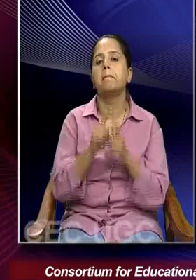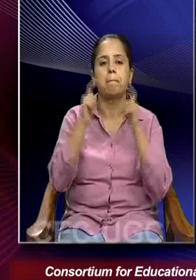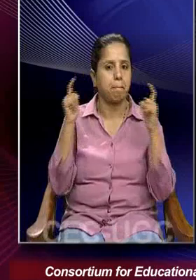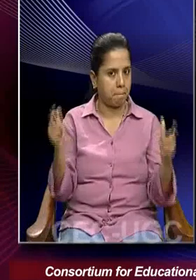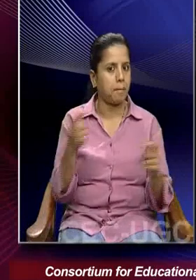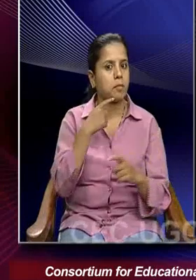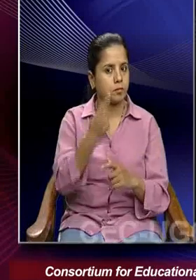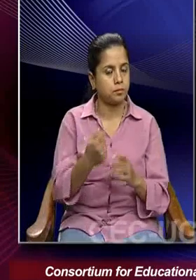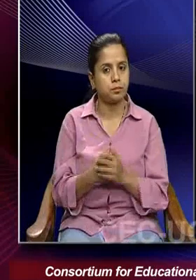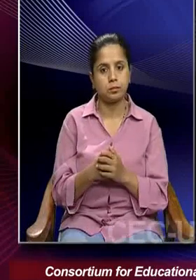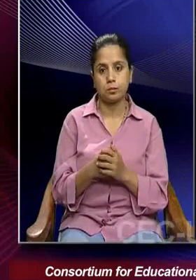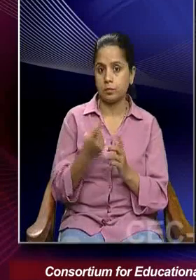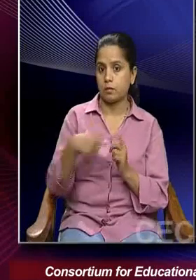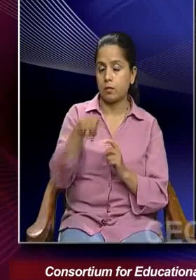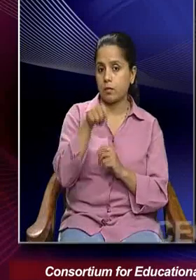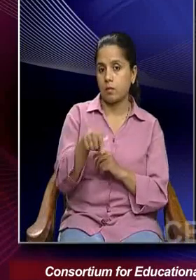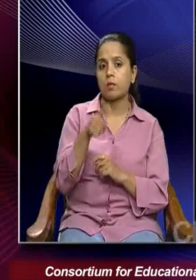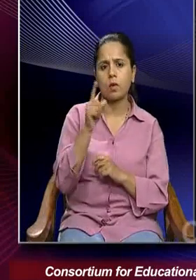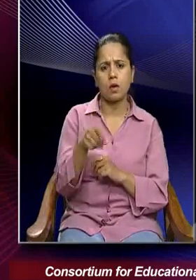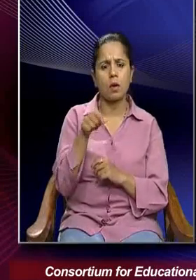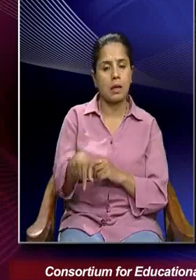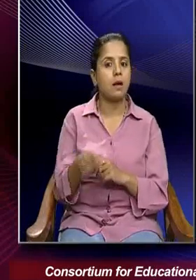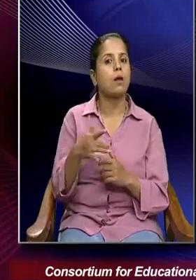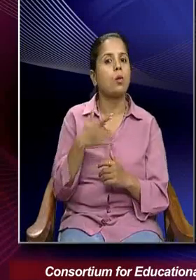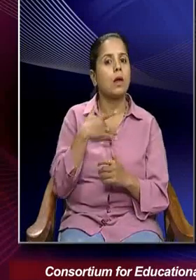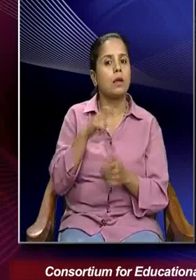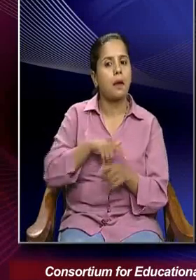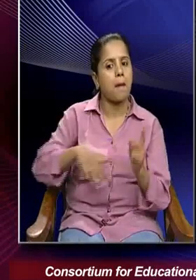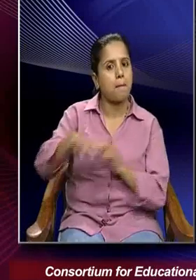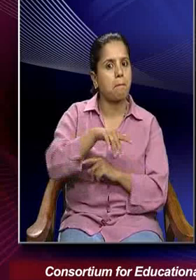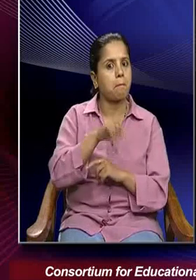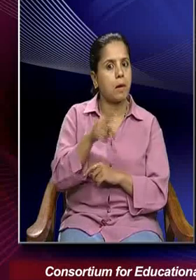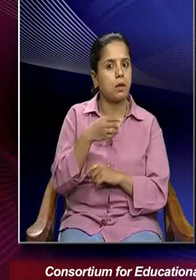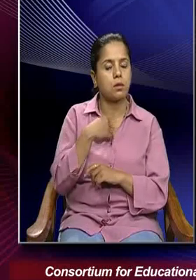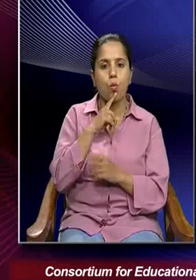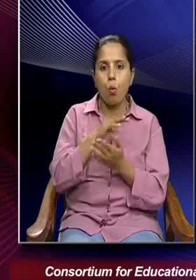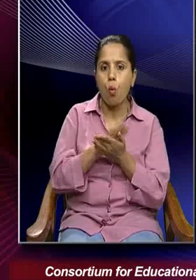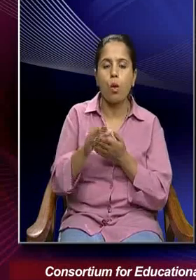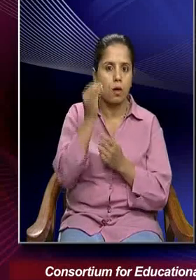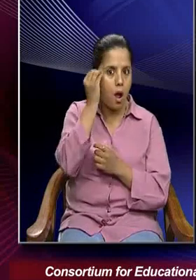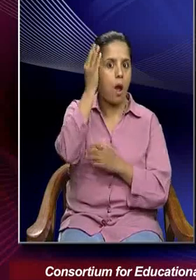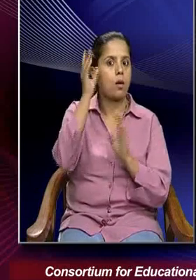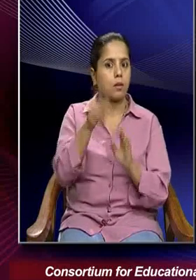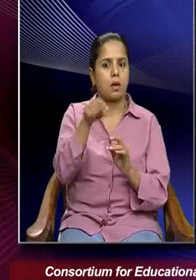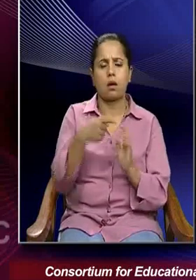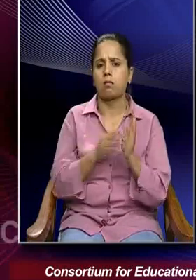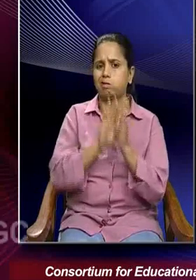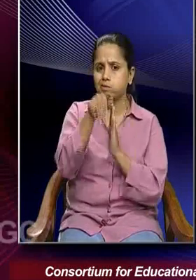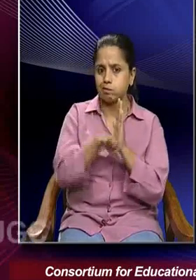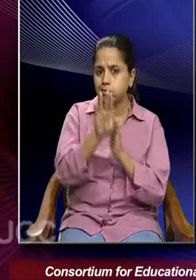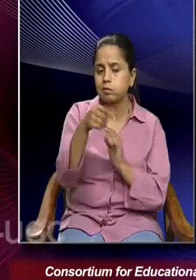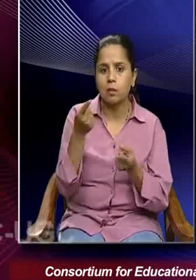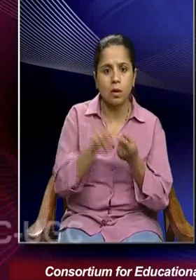So, it is a state of pure awareness beyond the fluctuations